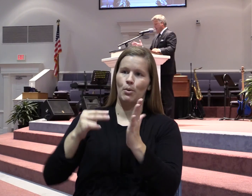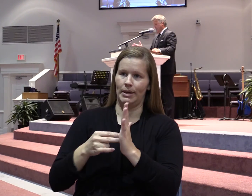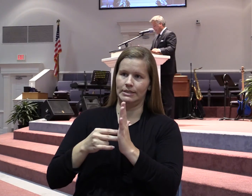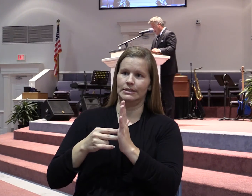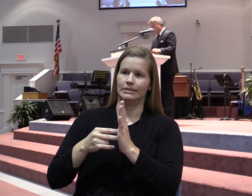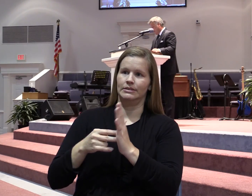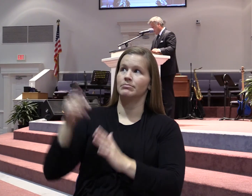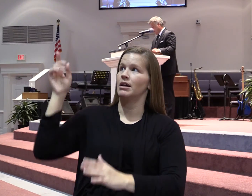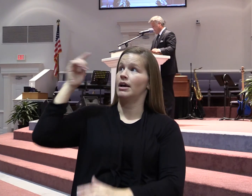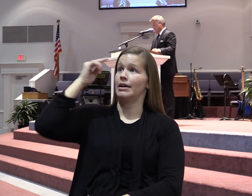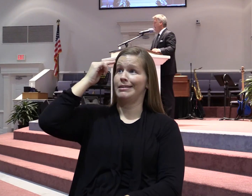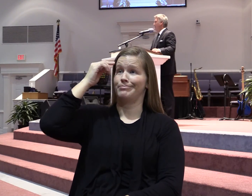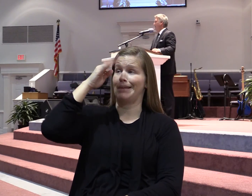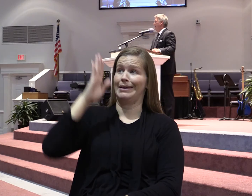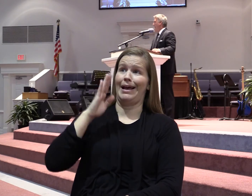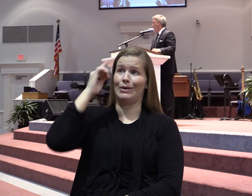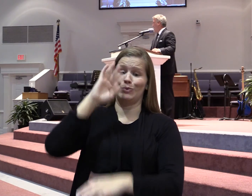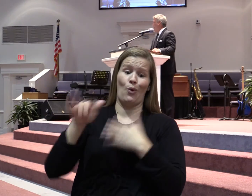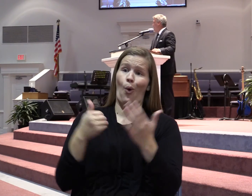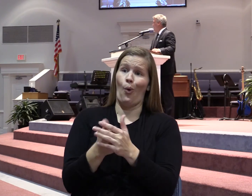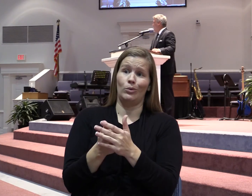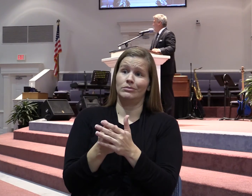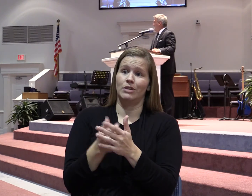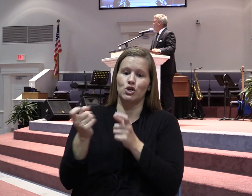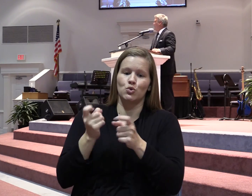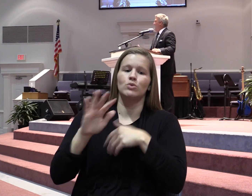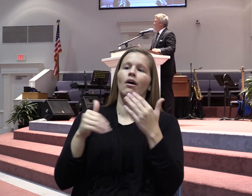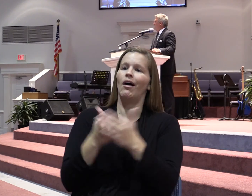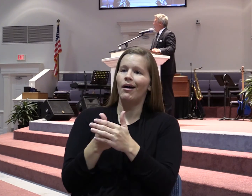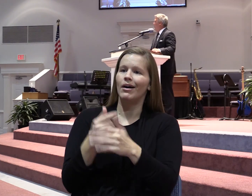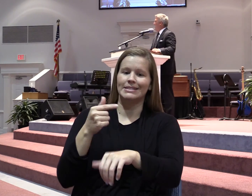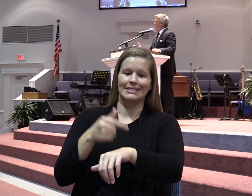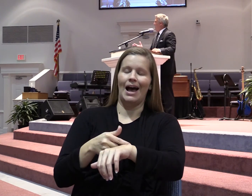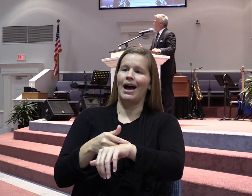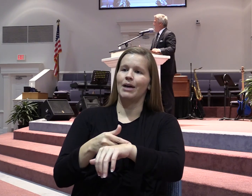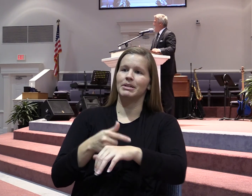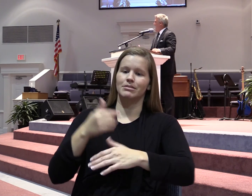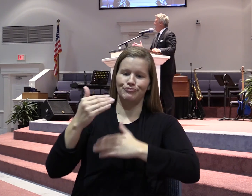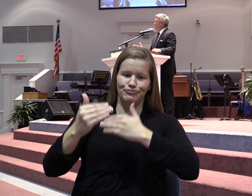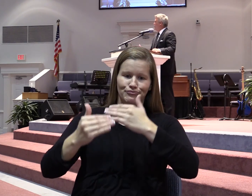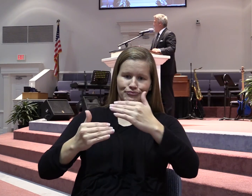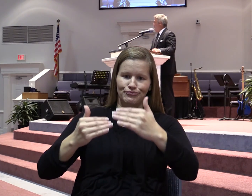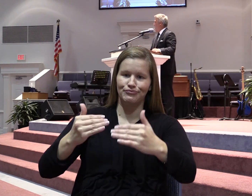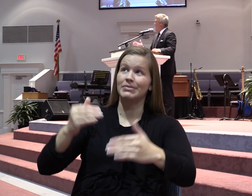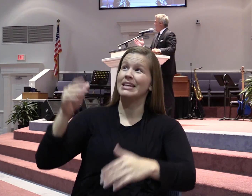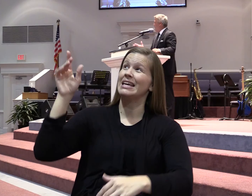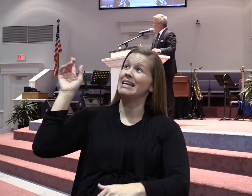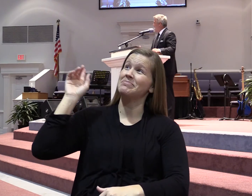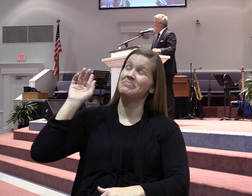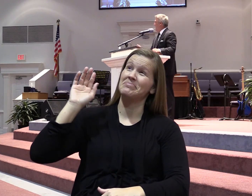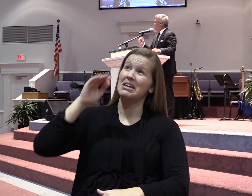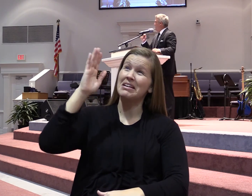divine intelligence. Time. It is the unfolding of the divine drama